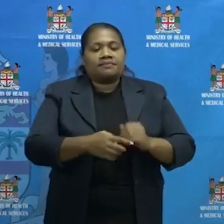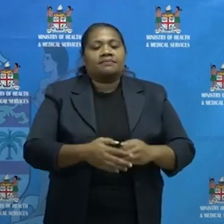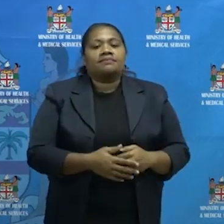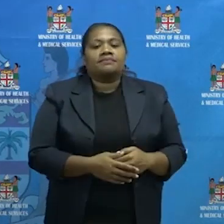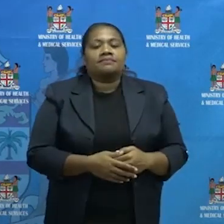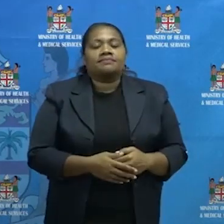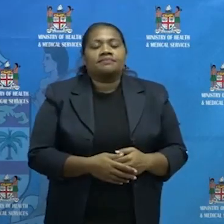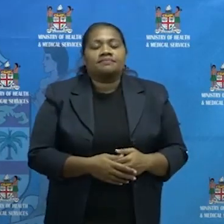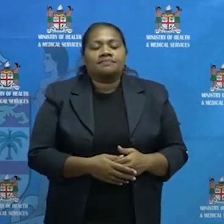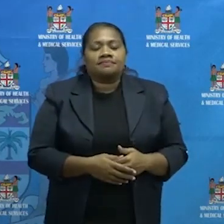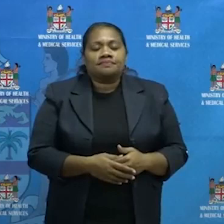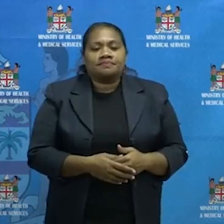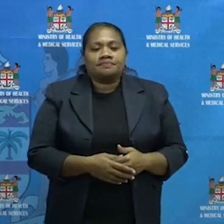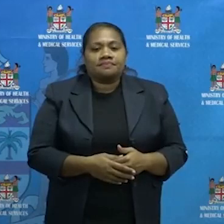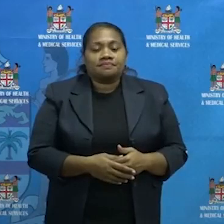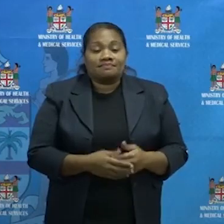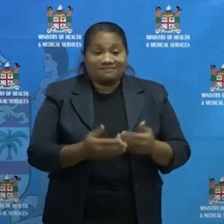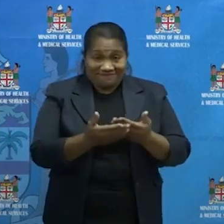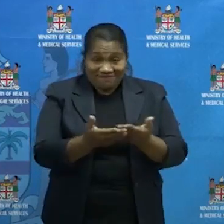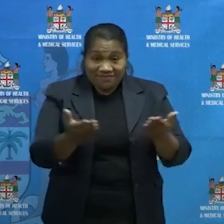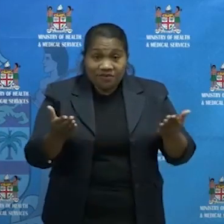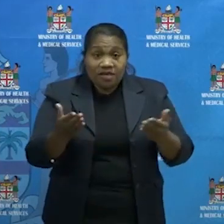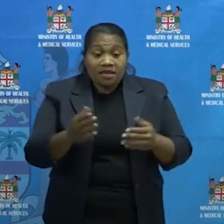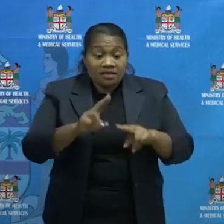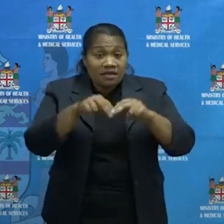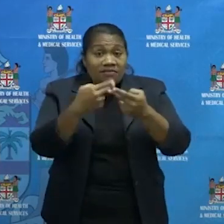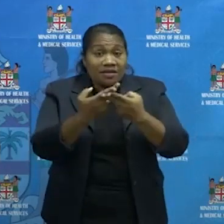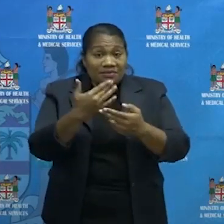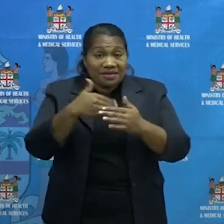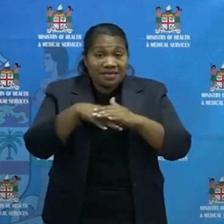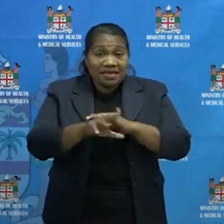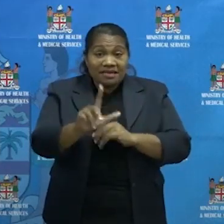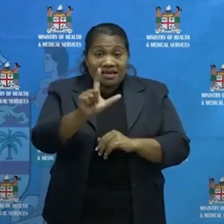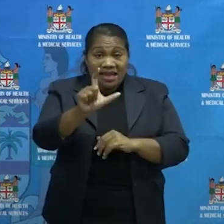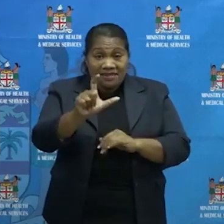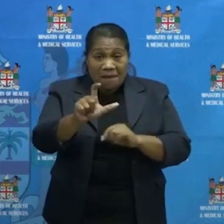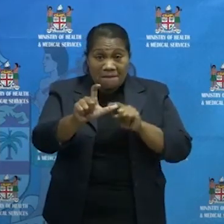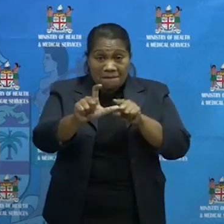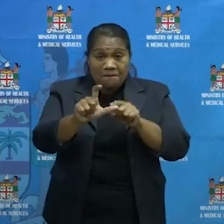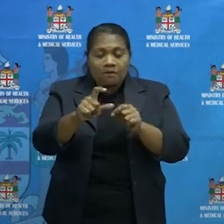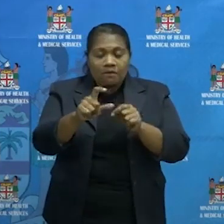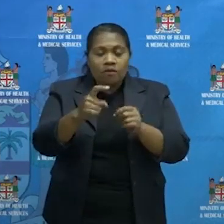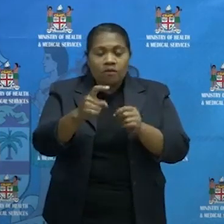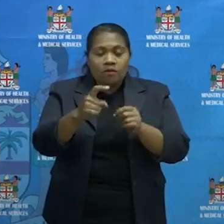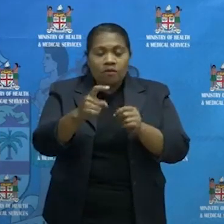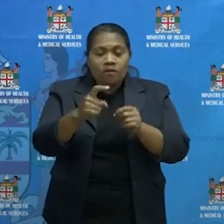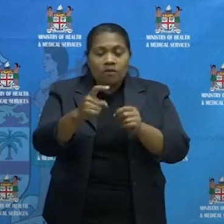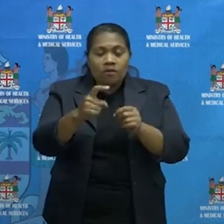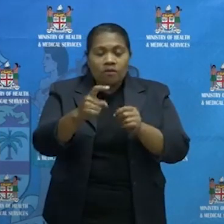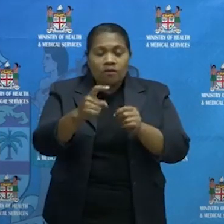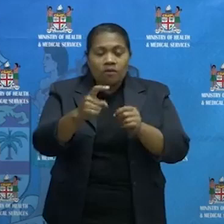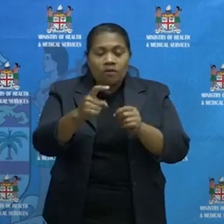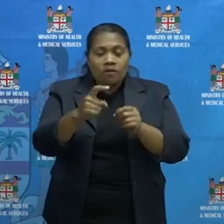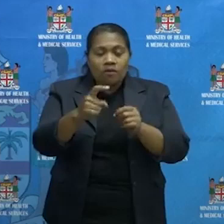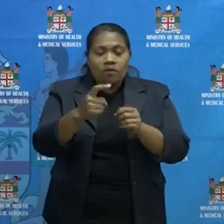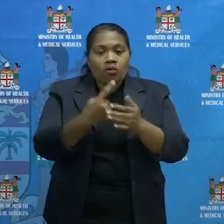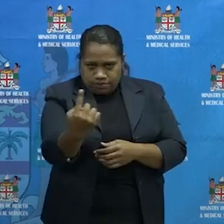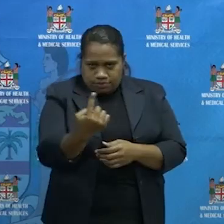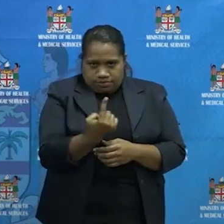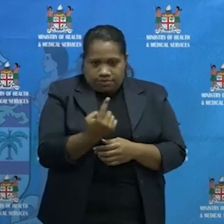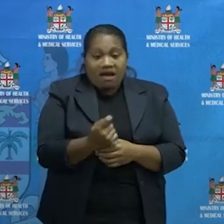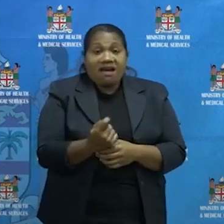My fellow Fijians, the family in Wainitaroa settlement were not the only ones to come forward after our announcement